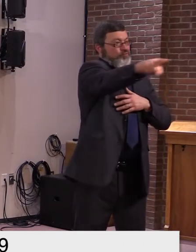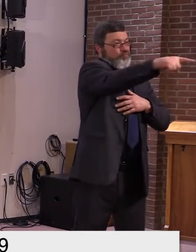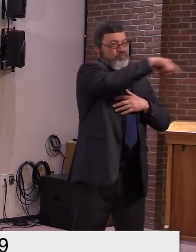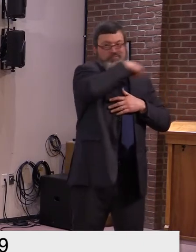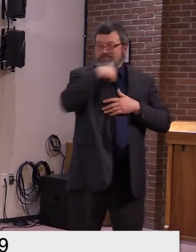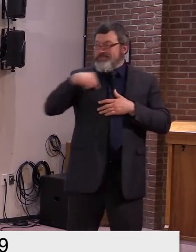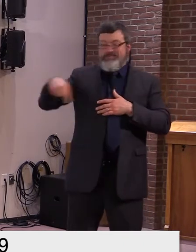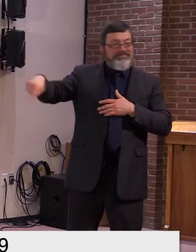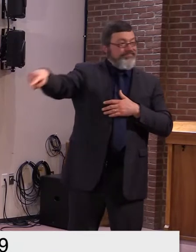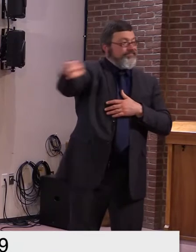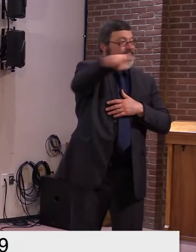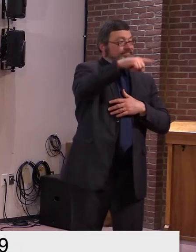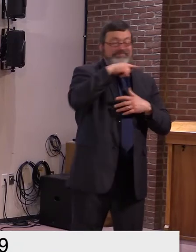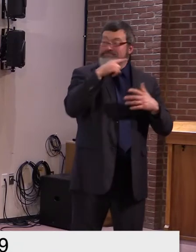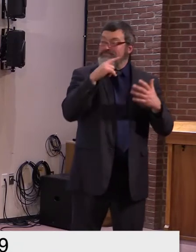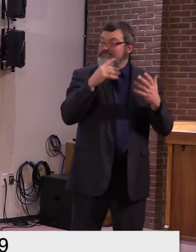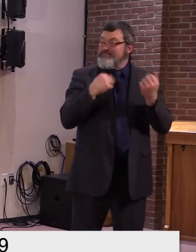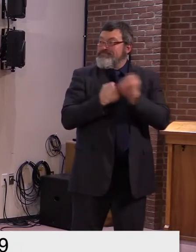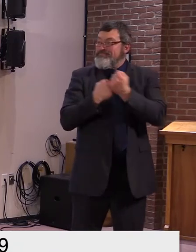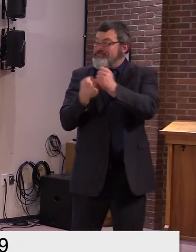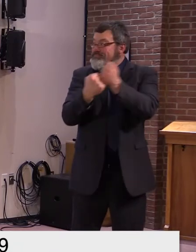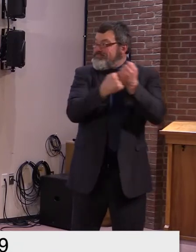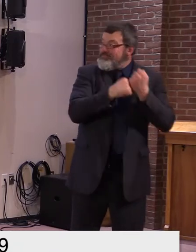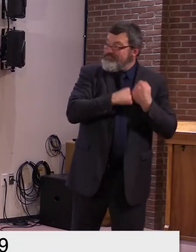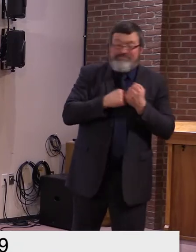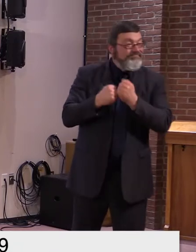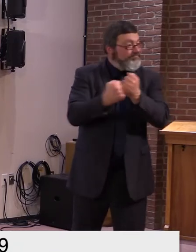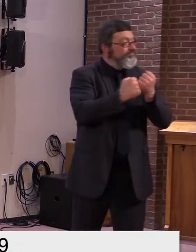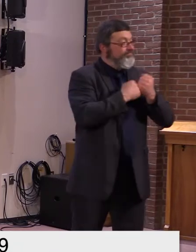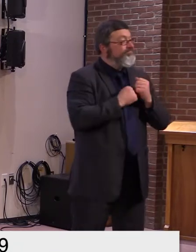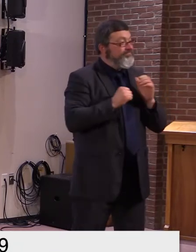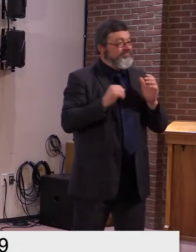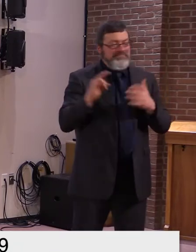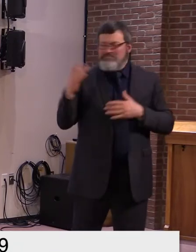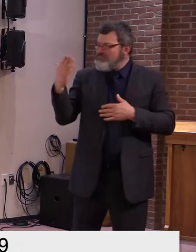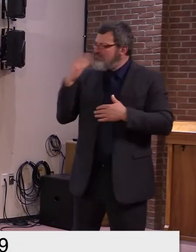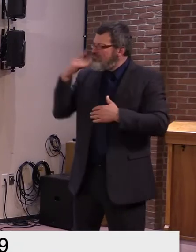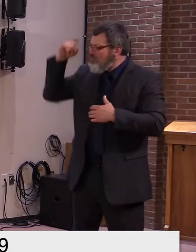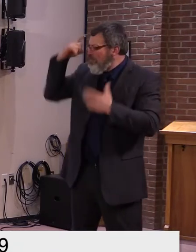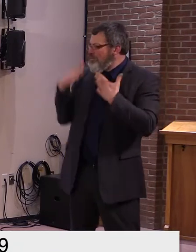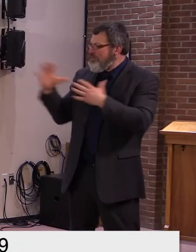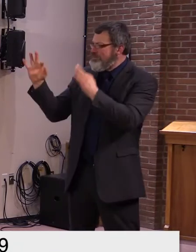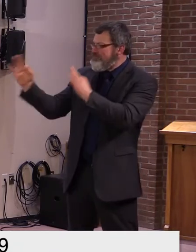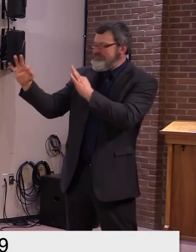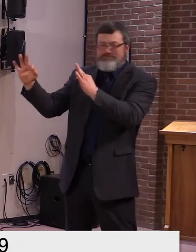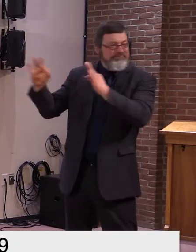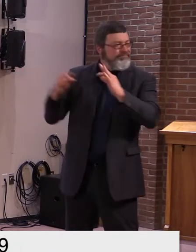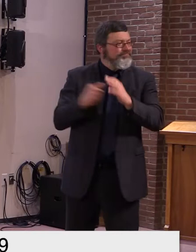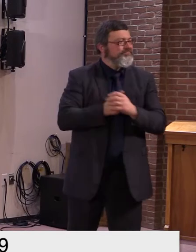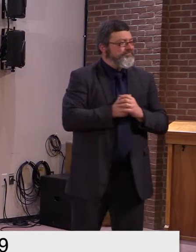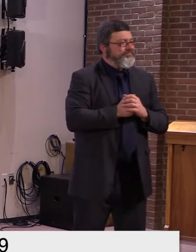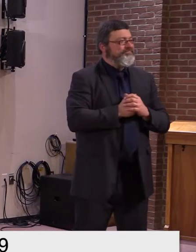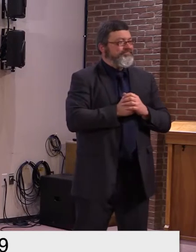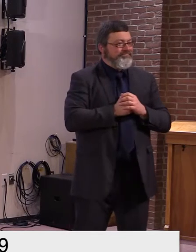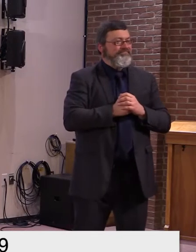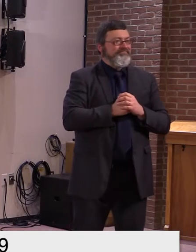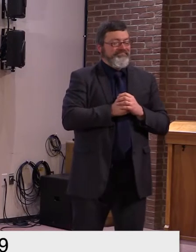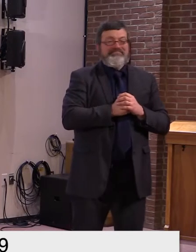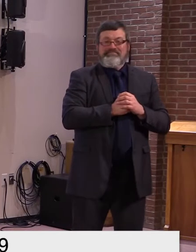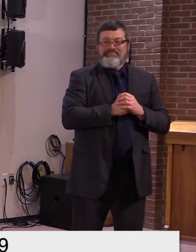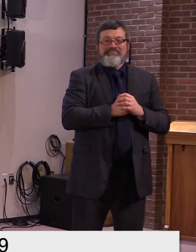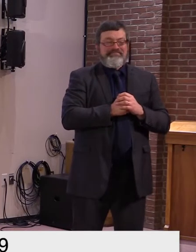who they care about and love. So I want to thank you, Governor, and Mark, and Commissioner.